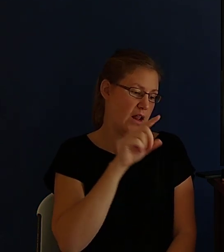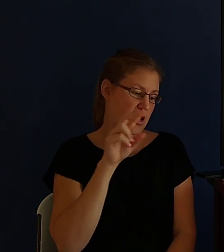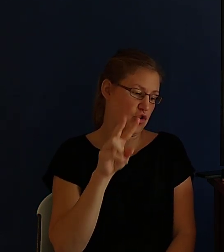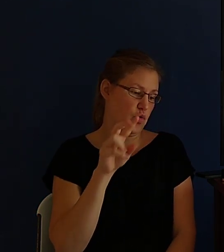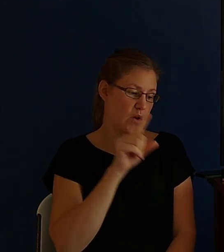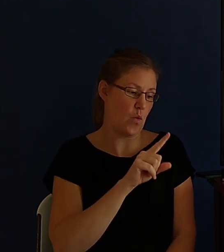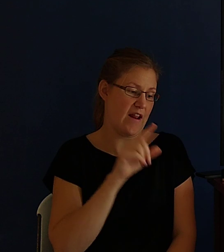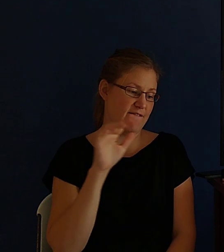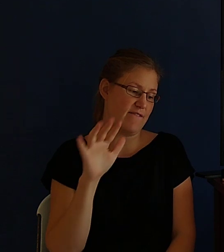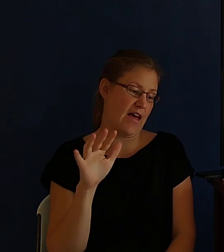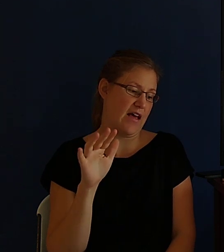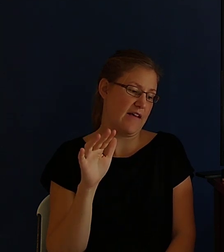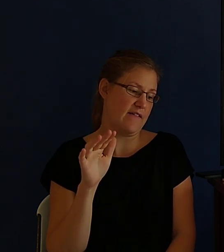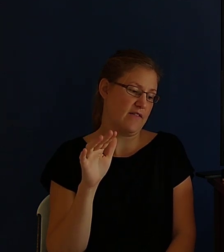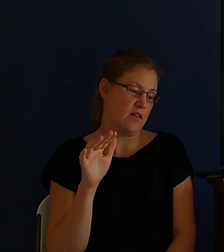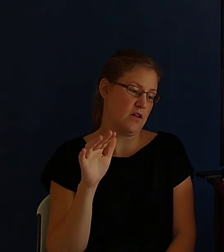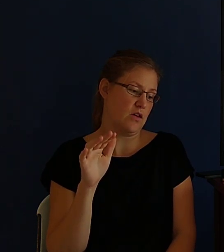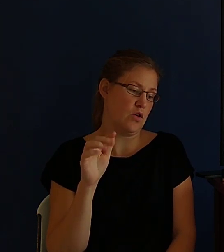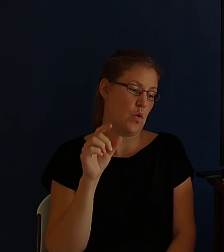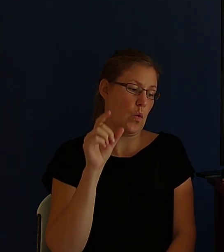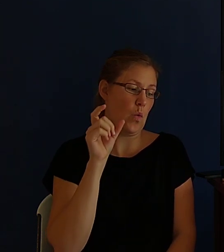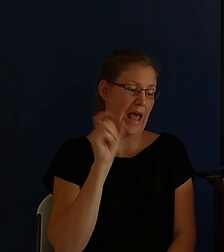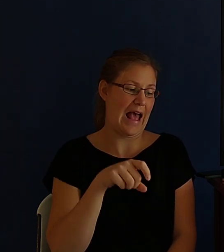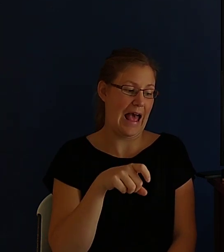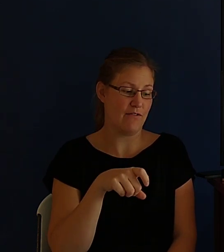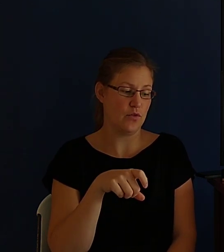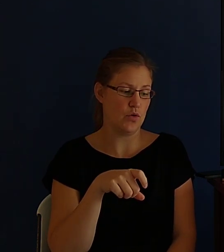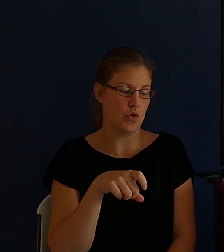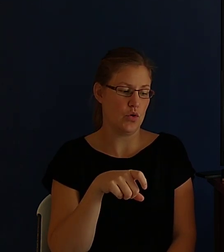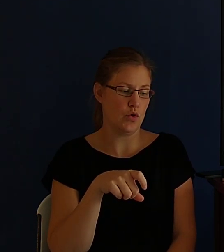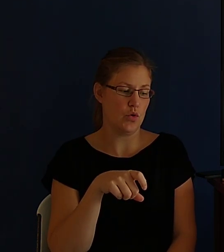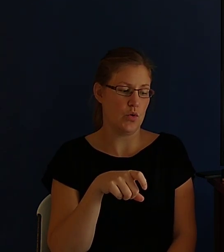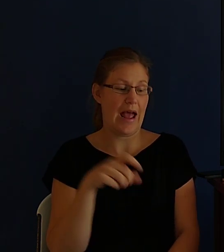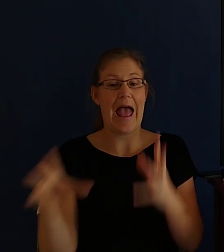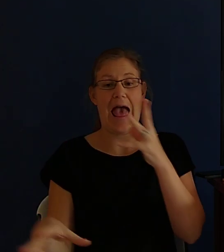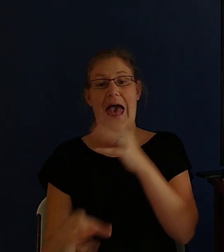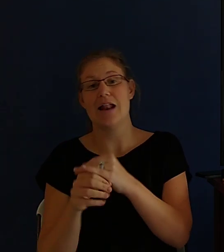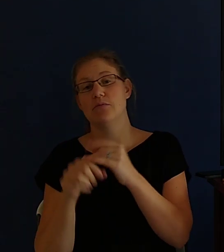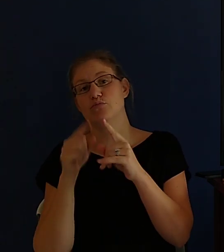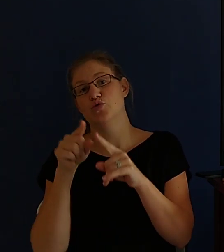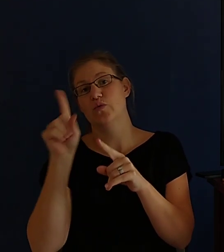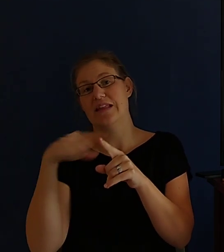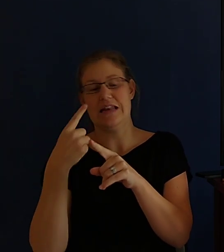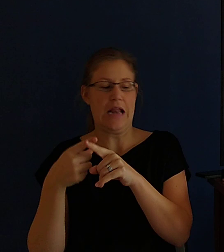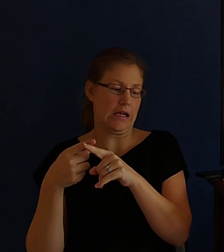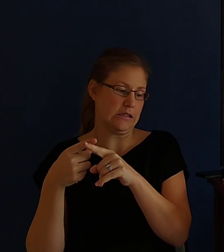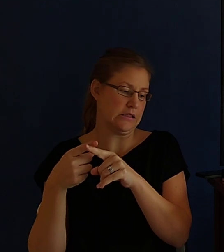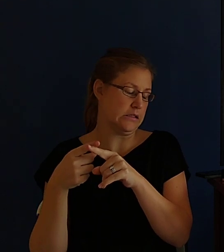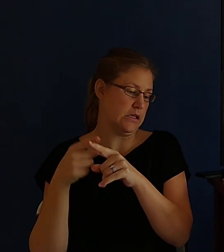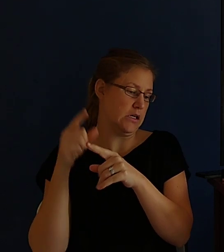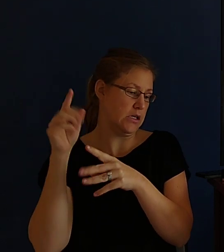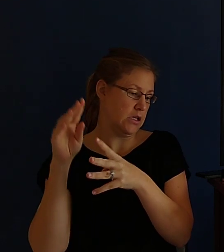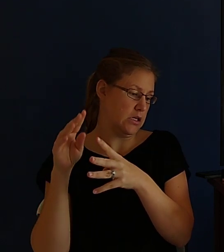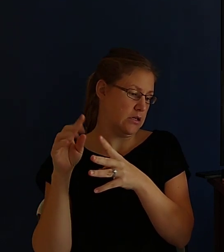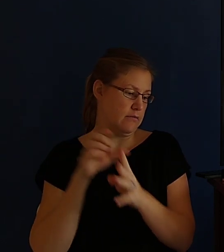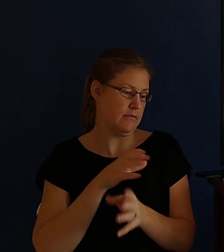and 5. We need to add them here. Okay, but this one will